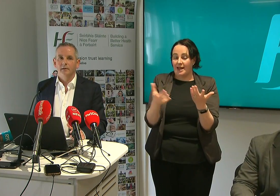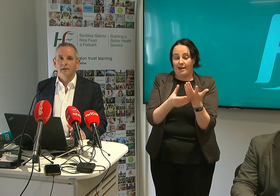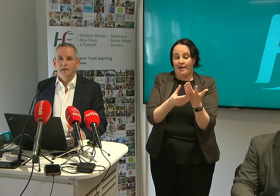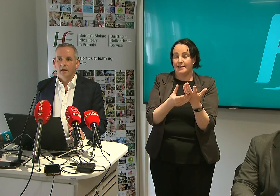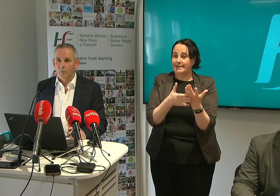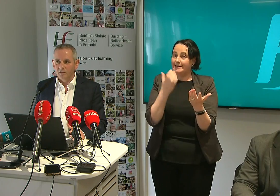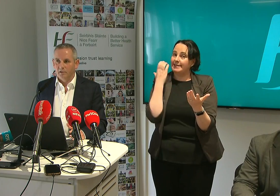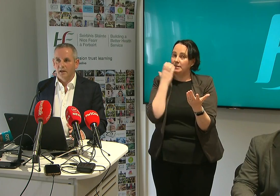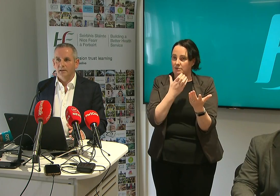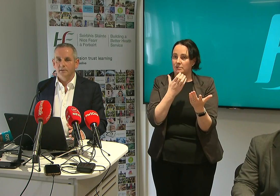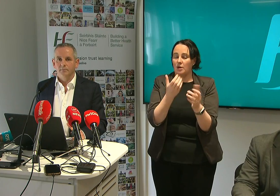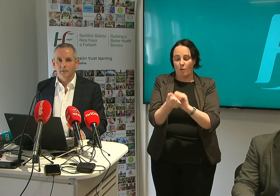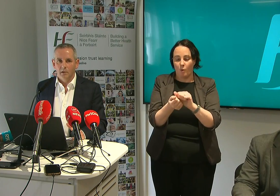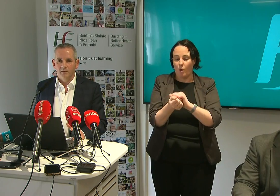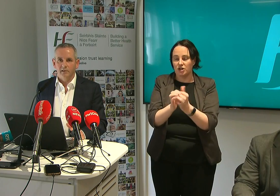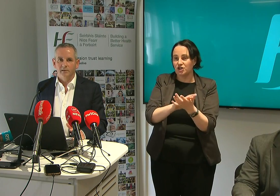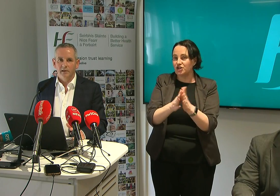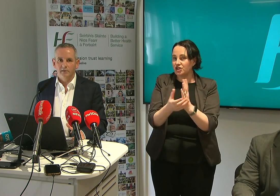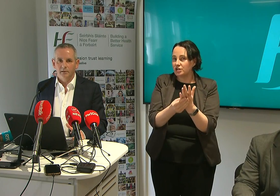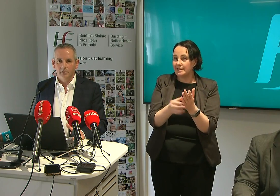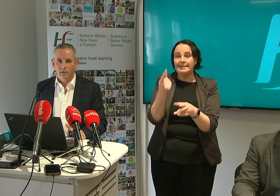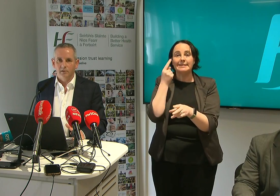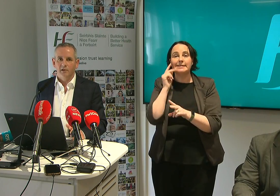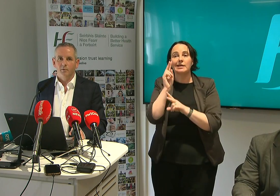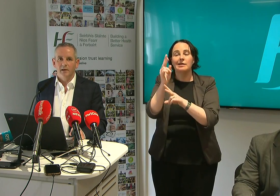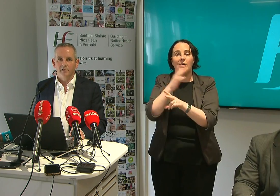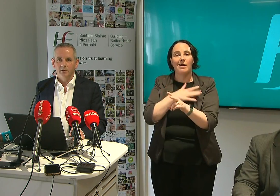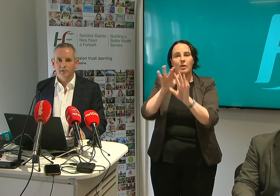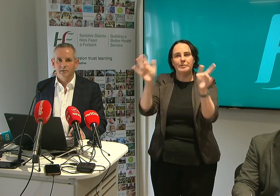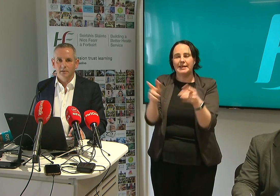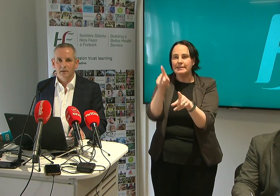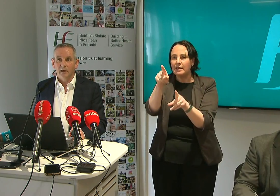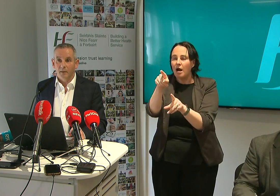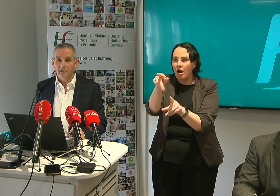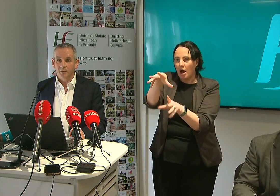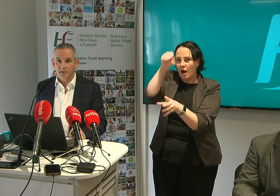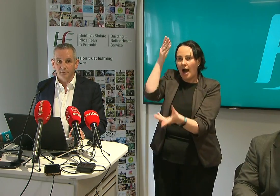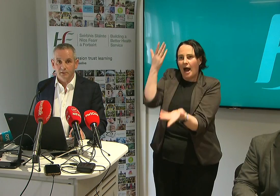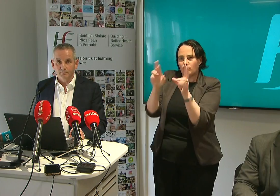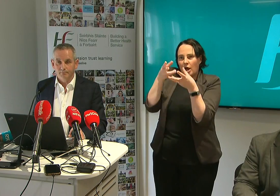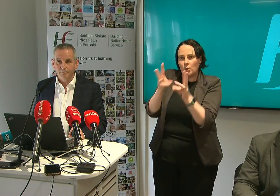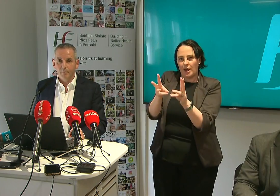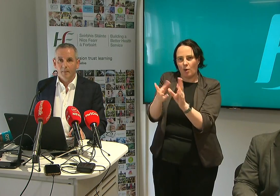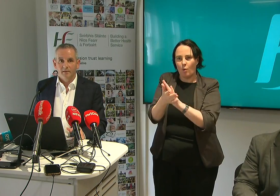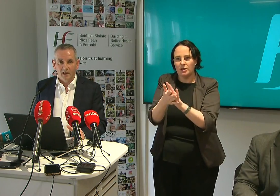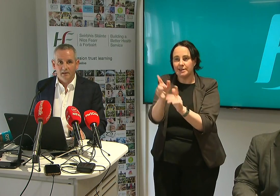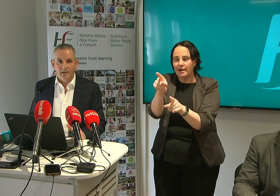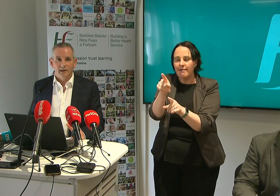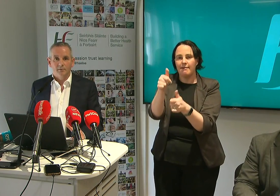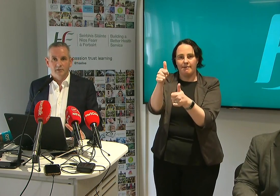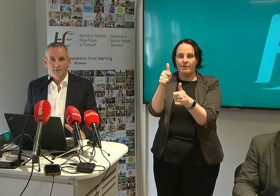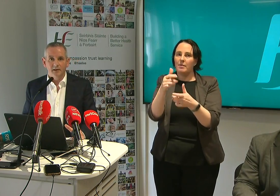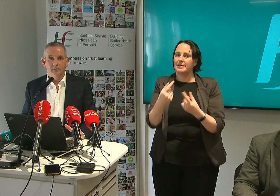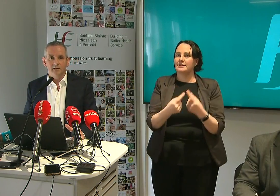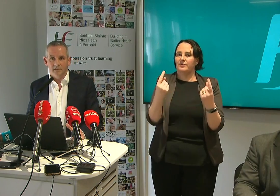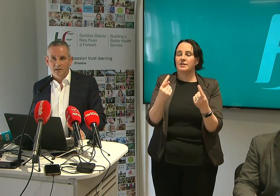cleanliness and washing of hands, go visit our site, look the proper way to do it. It makes a big difference. Secondly, in